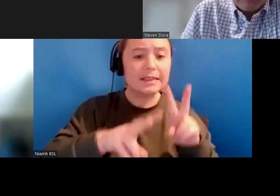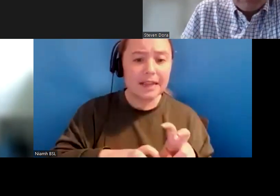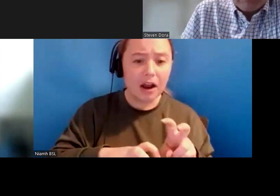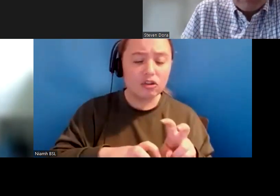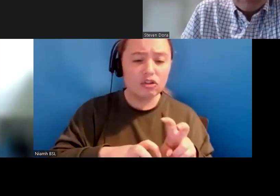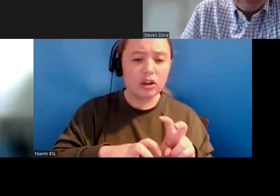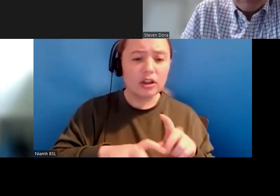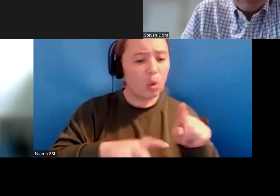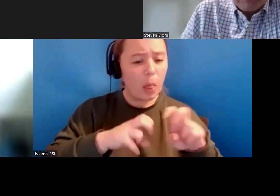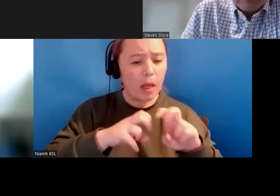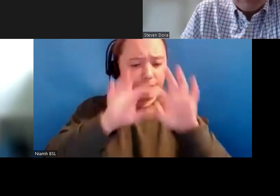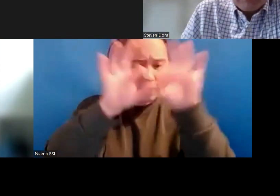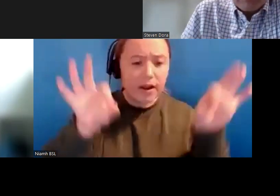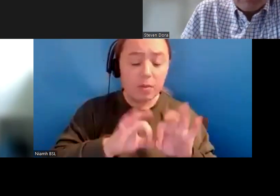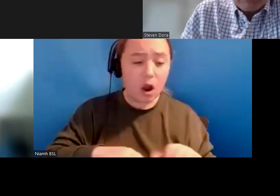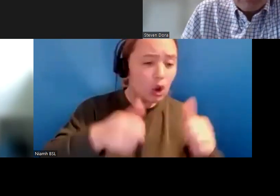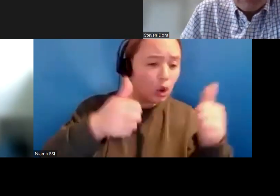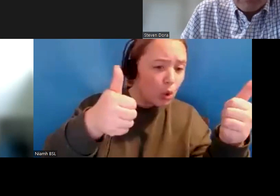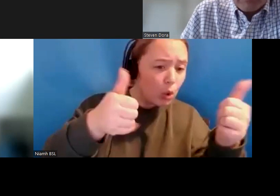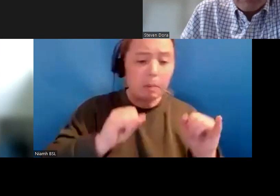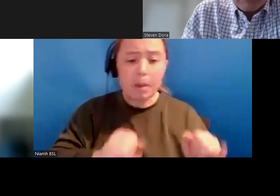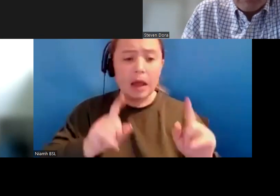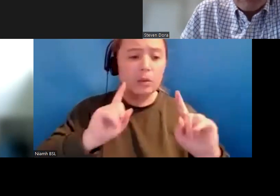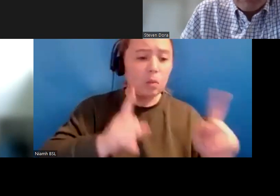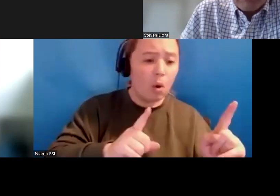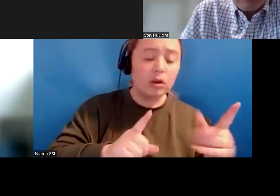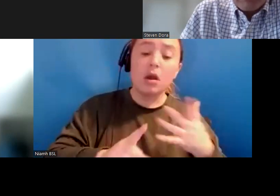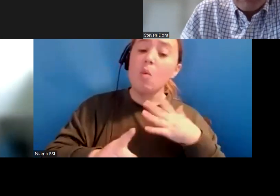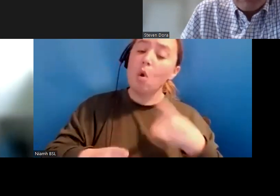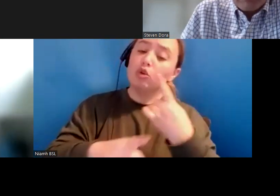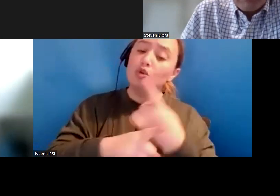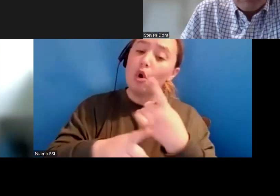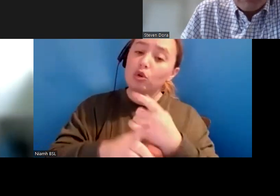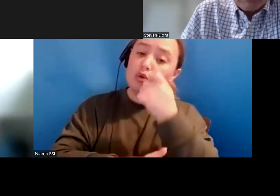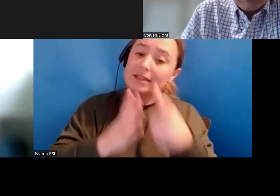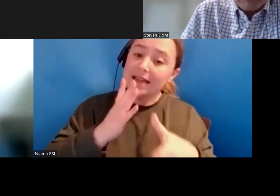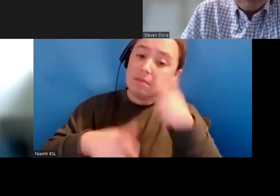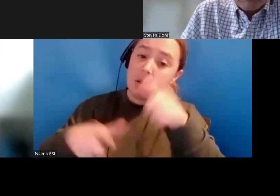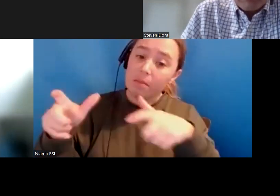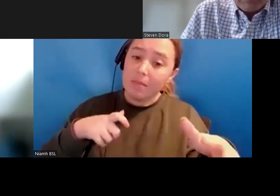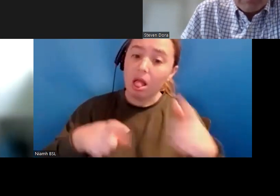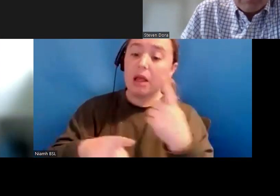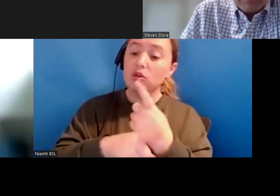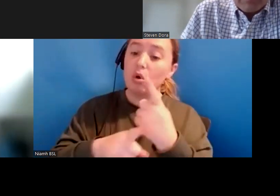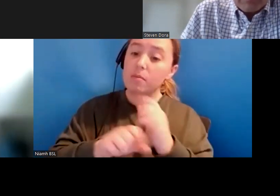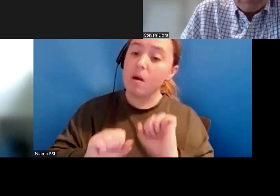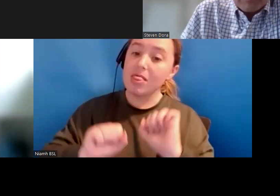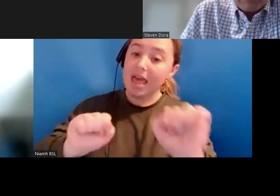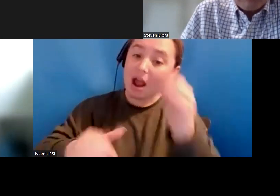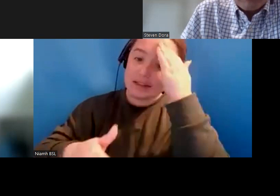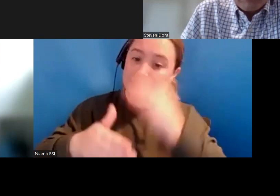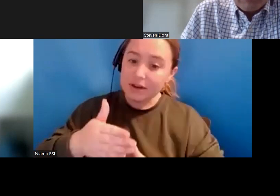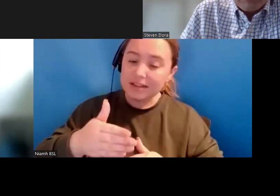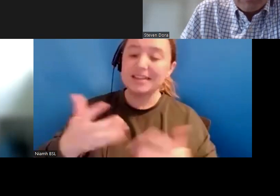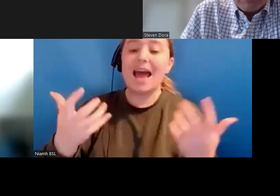monitored, specifically from a qualitative perspective, engaging with how disabled people were articulating their experiences.